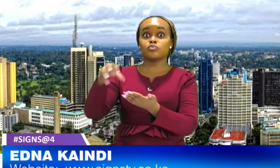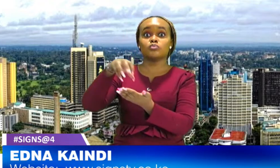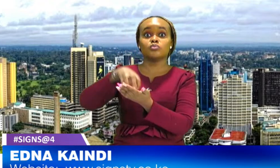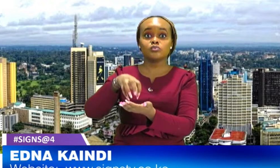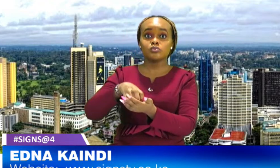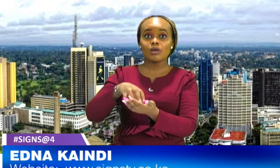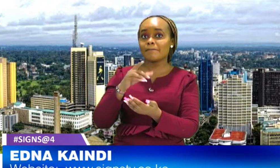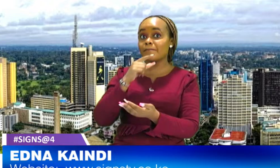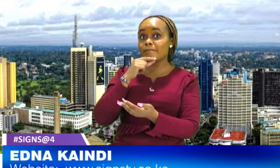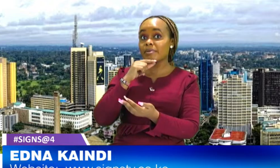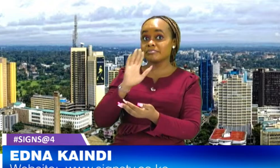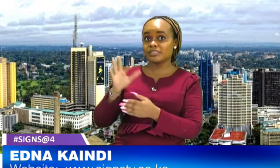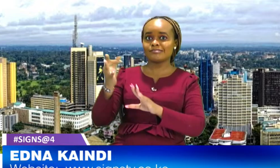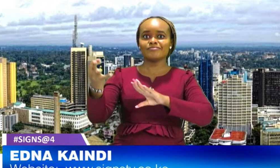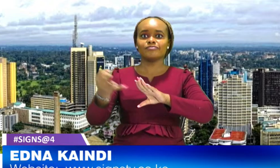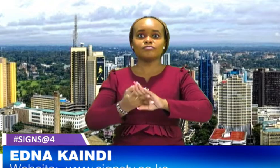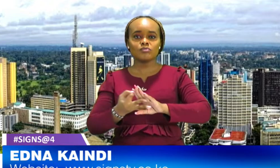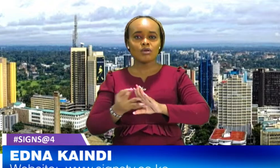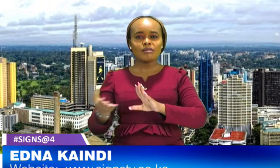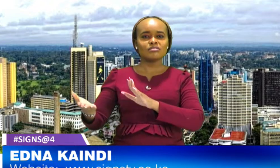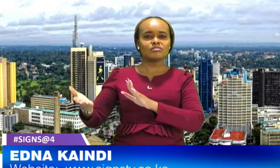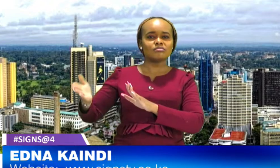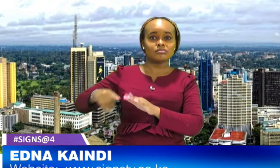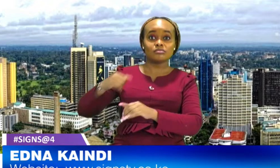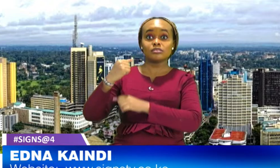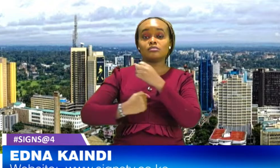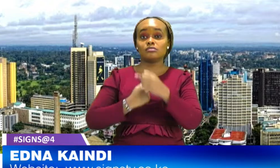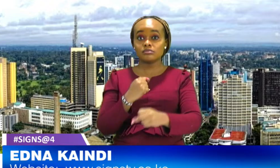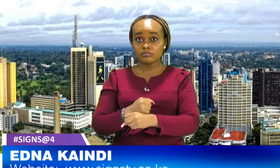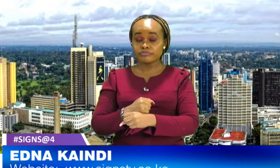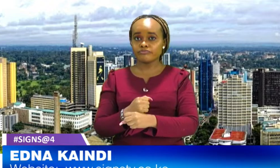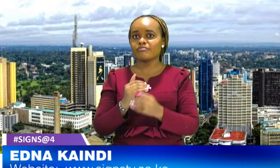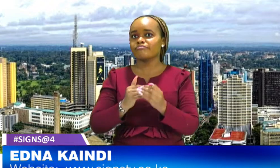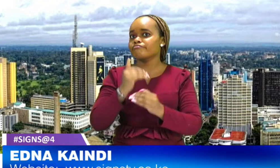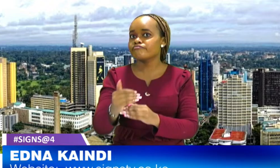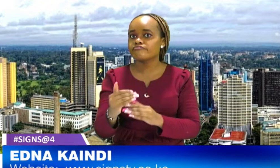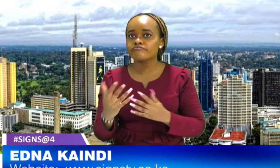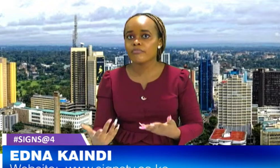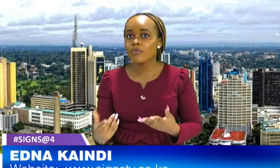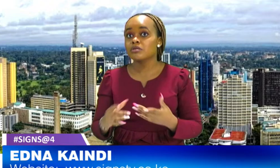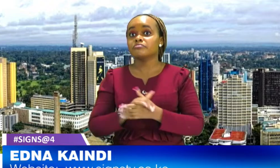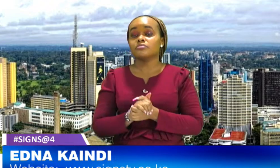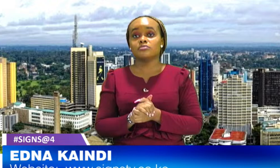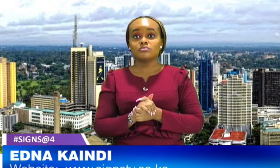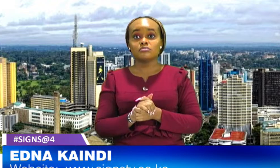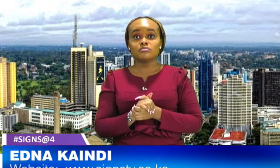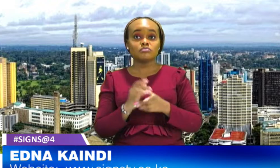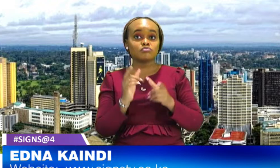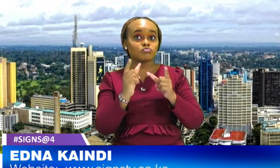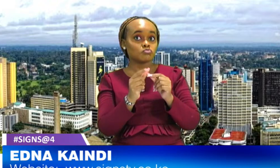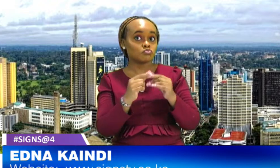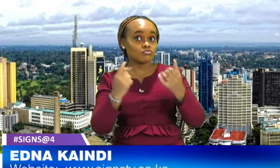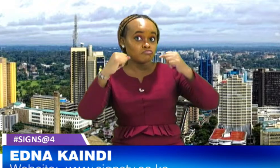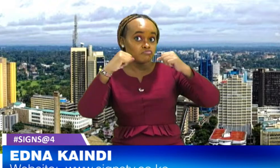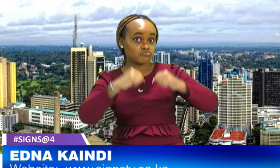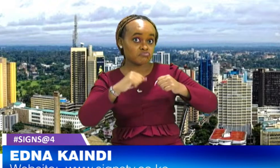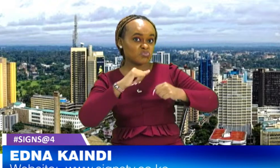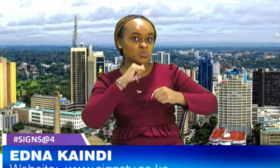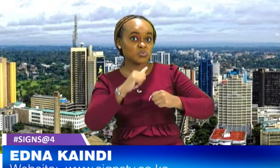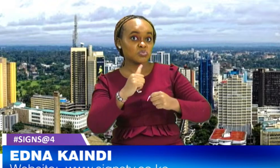Jomo withdrew the case he had filed last year after the state agreed not to interfere